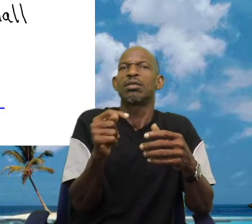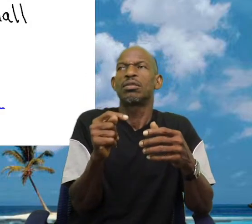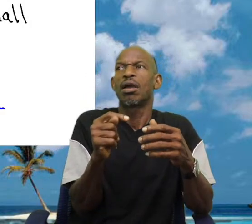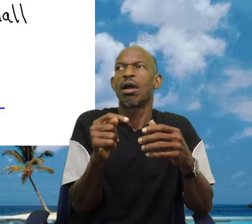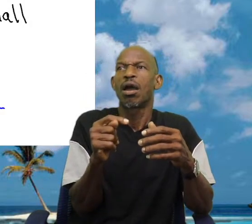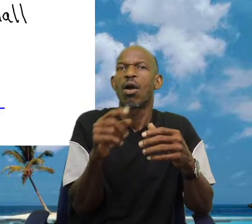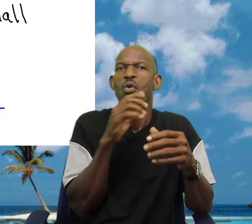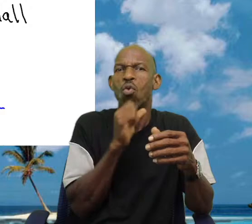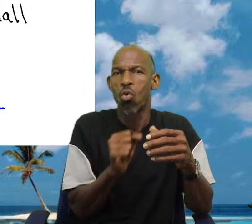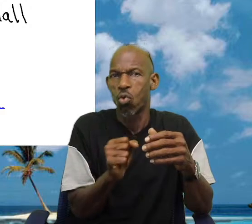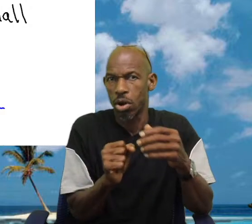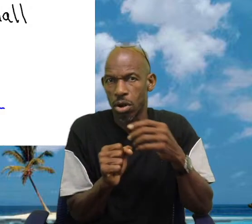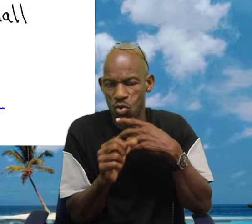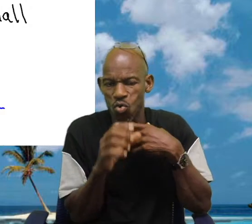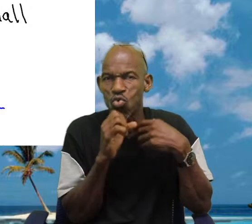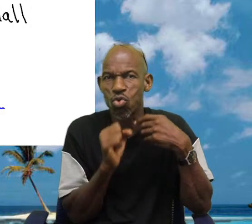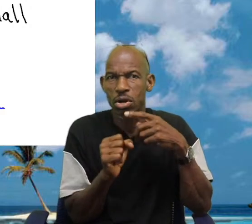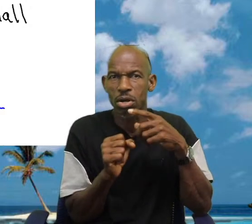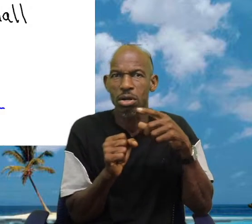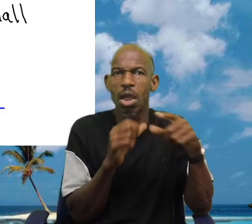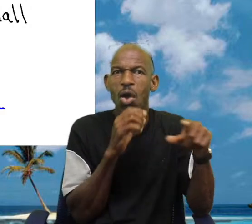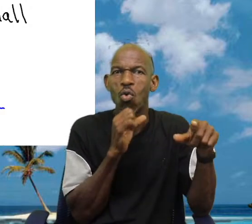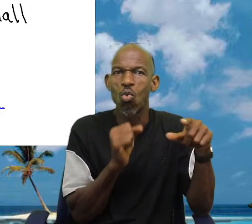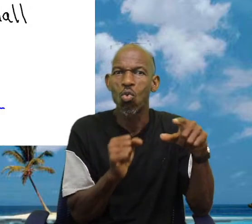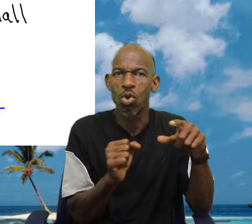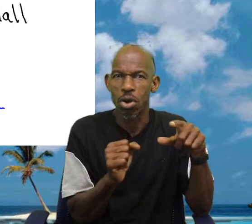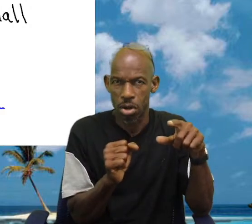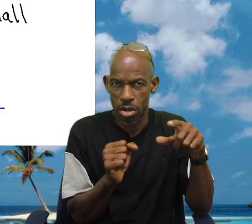Right? So this is a noun.